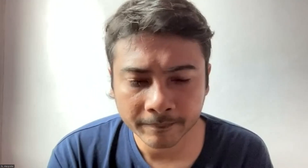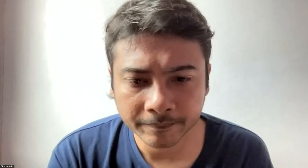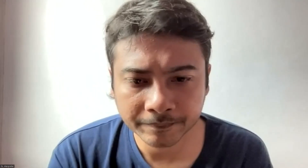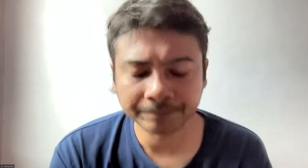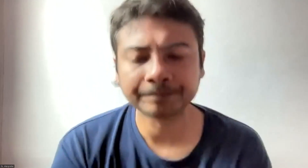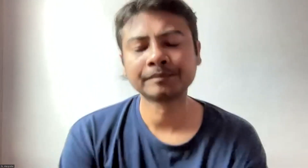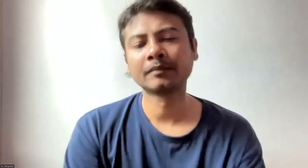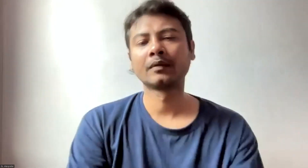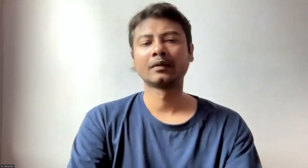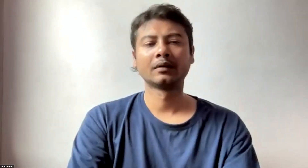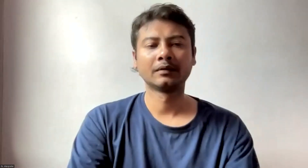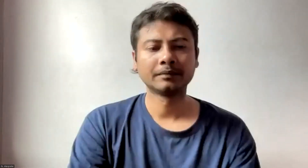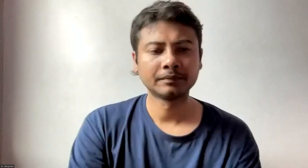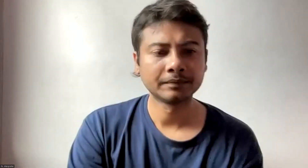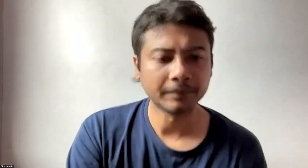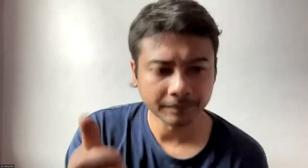Can you hear me?